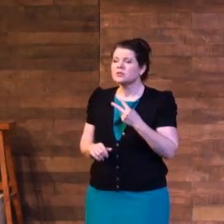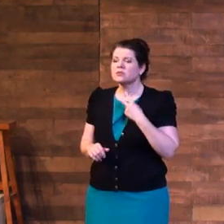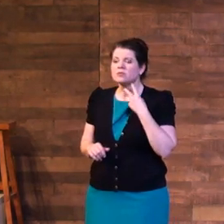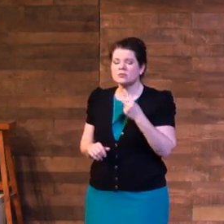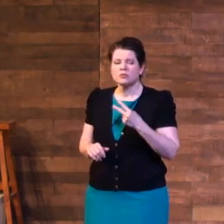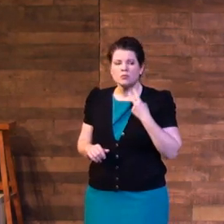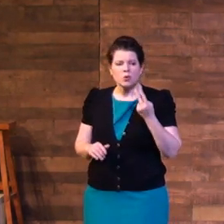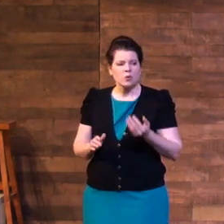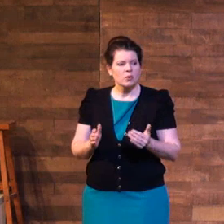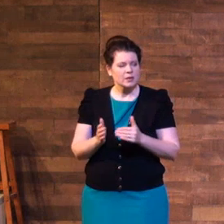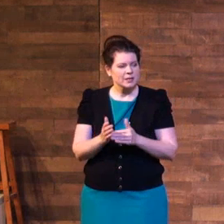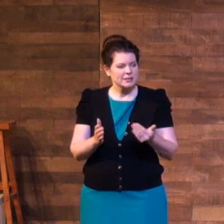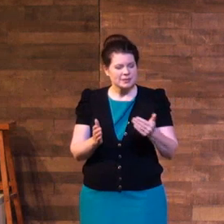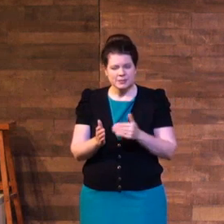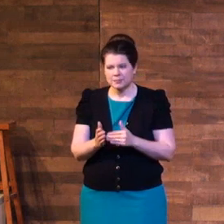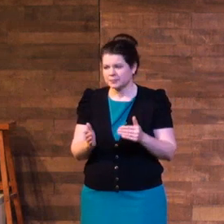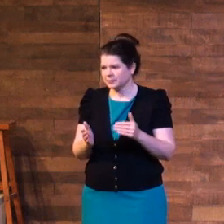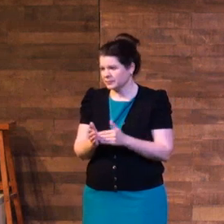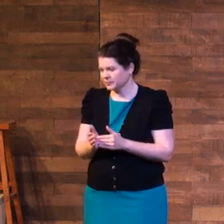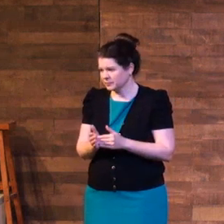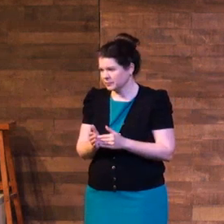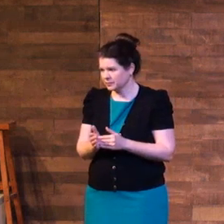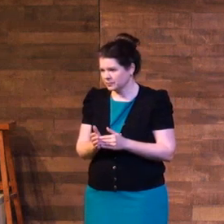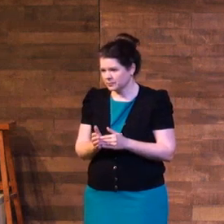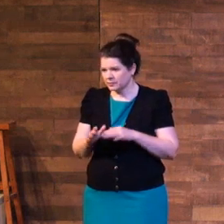the actions that you observe them doing.